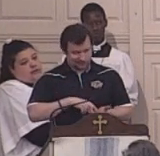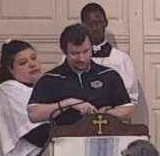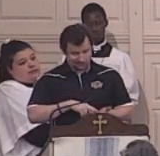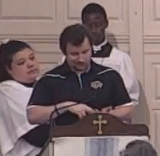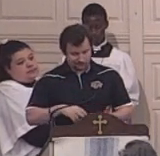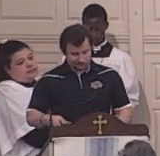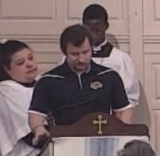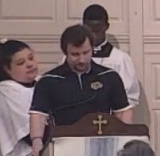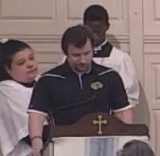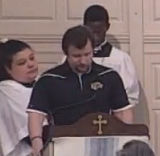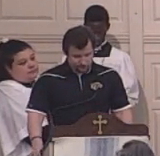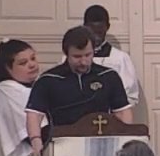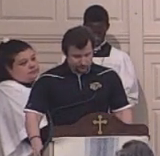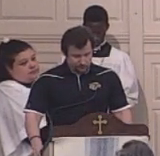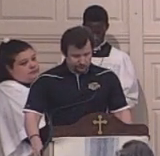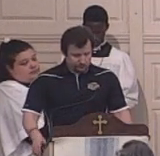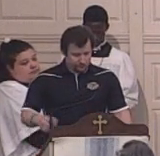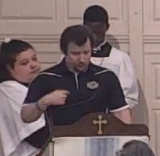death, and resurrection.